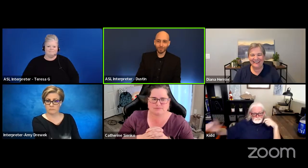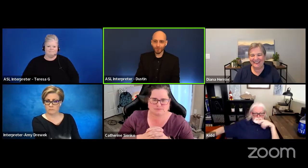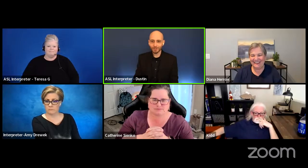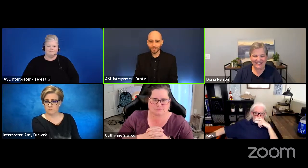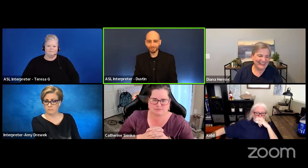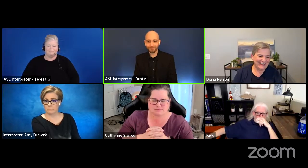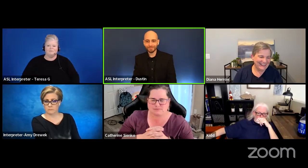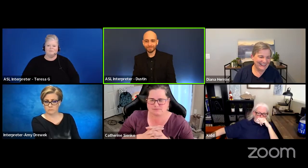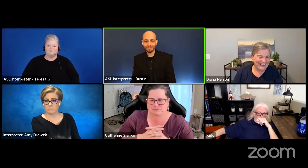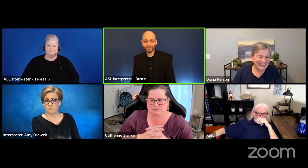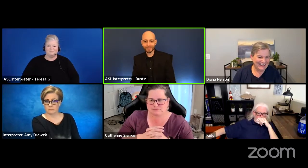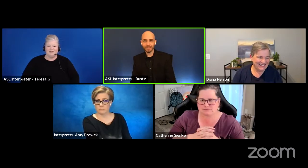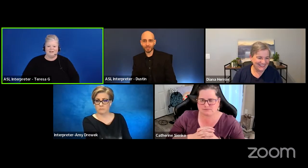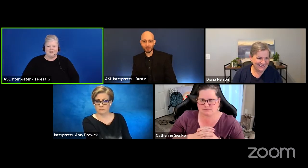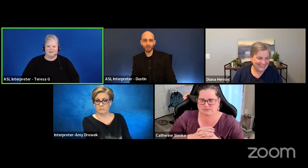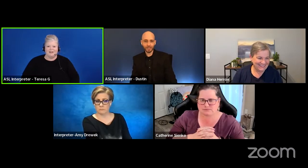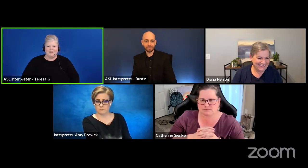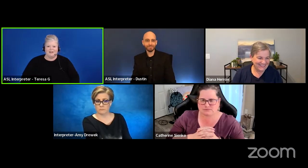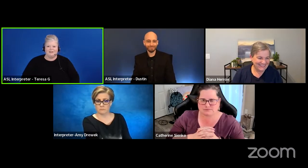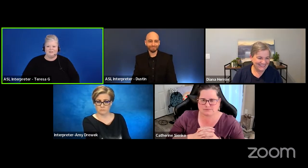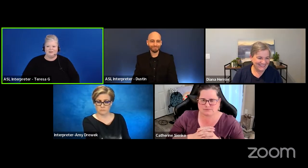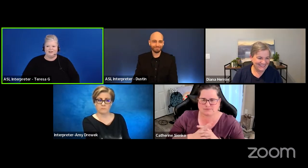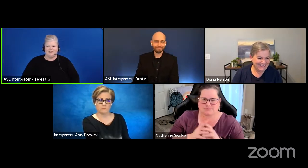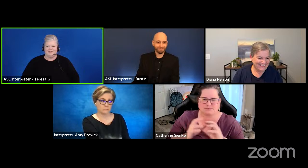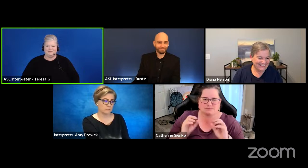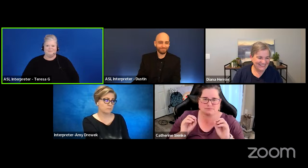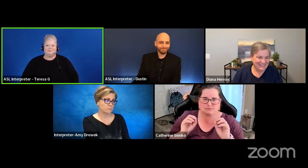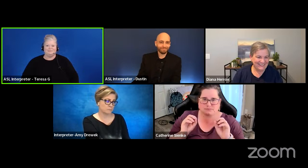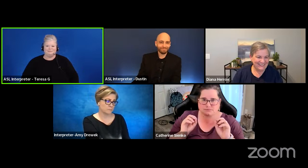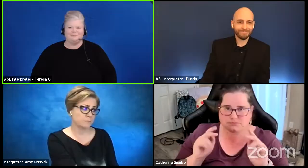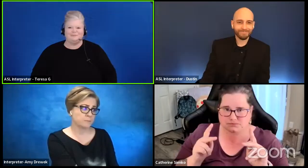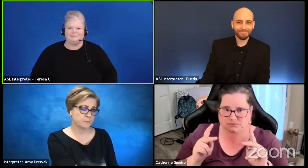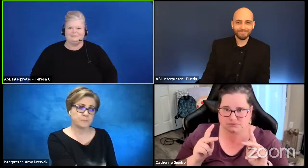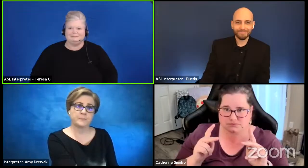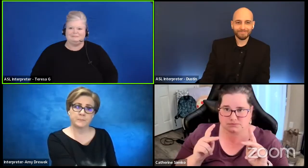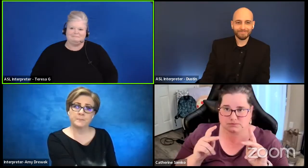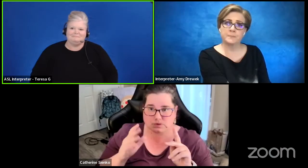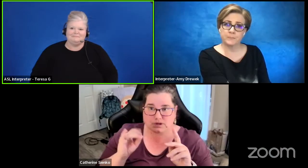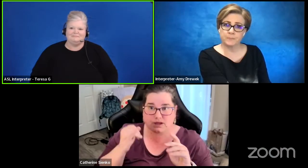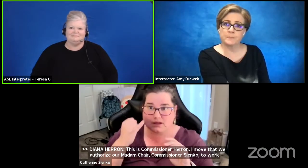as the interim director. I This is second Commissioner that, Kidd. Commissioner Kidd.